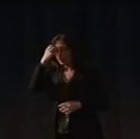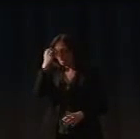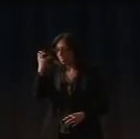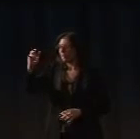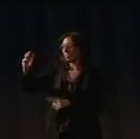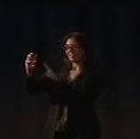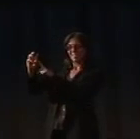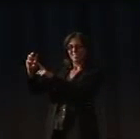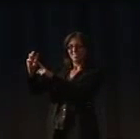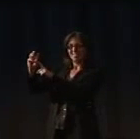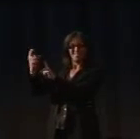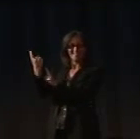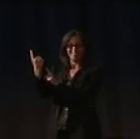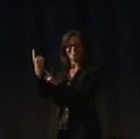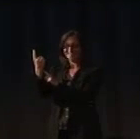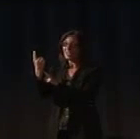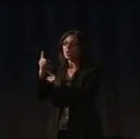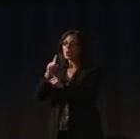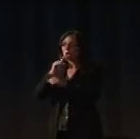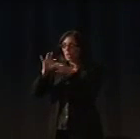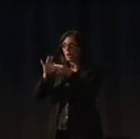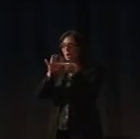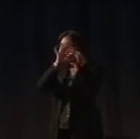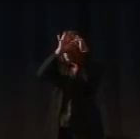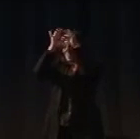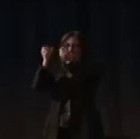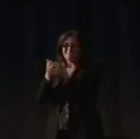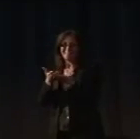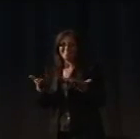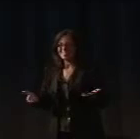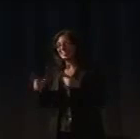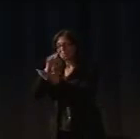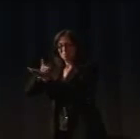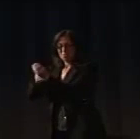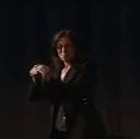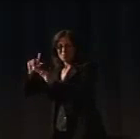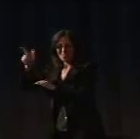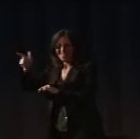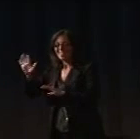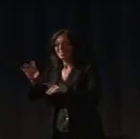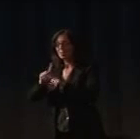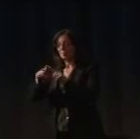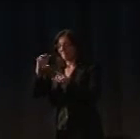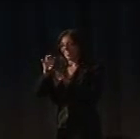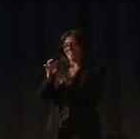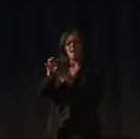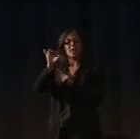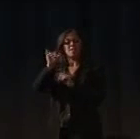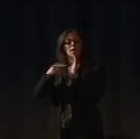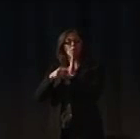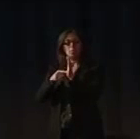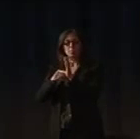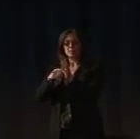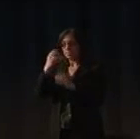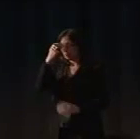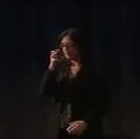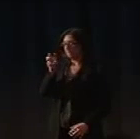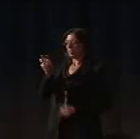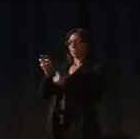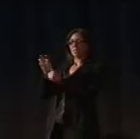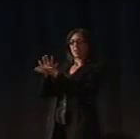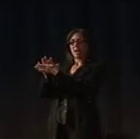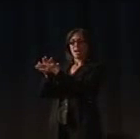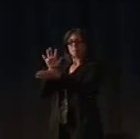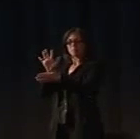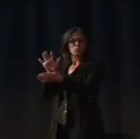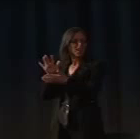very abstract definition of what it is to be a subject. The critique of the subject-object has been